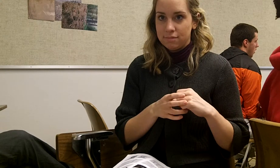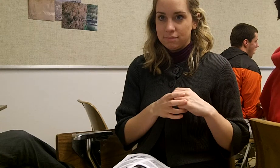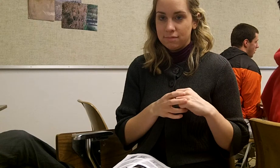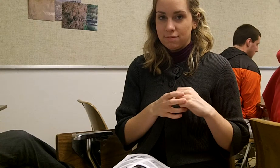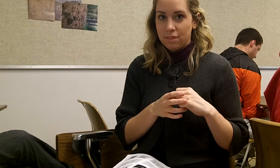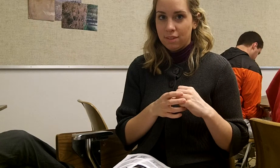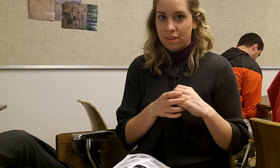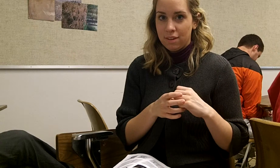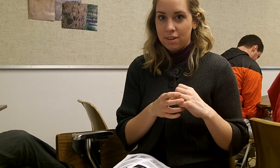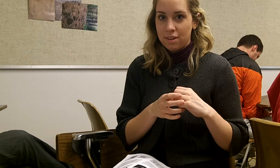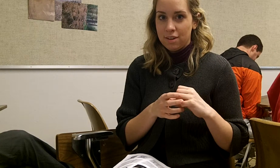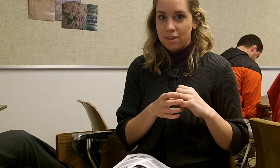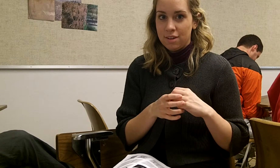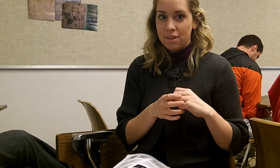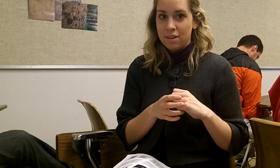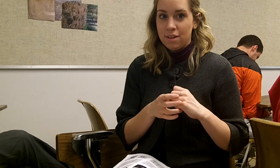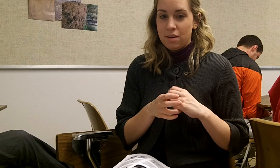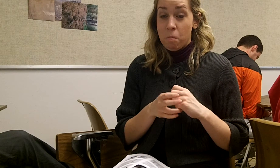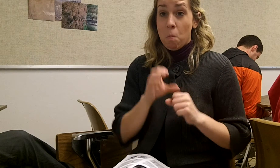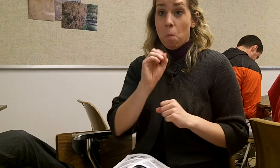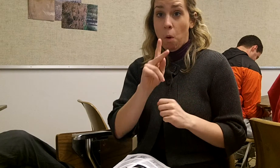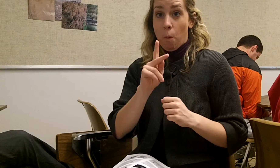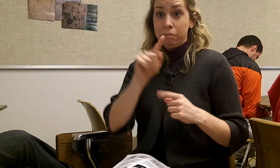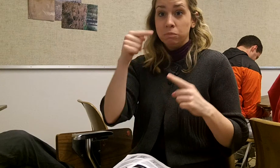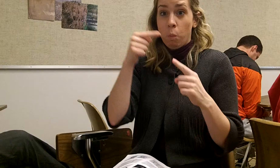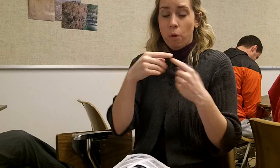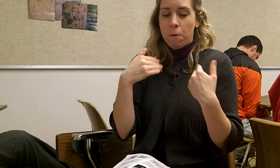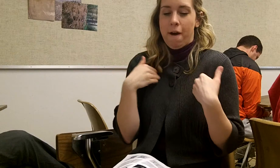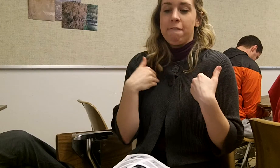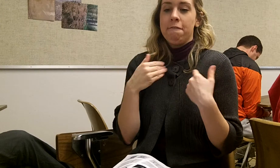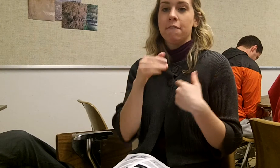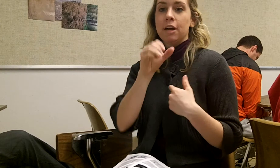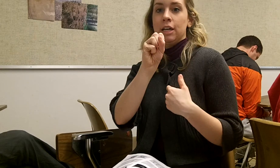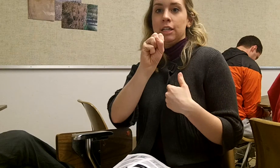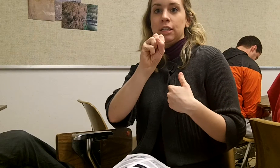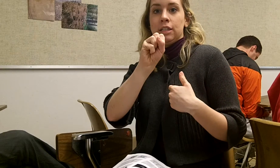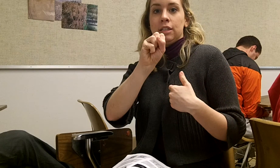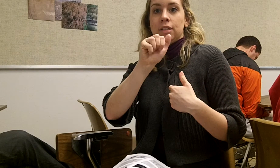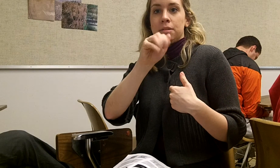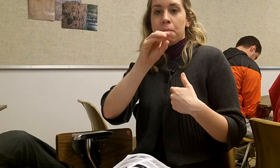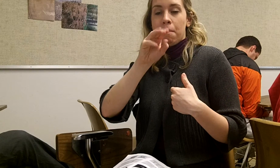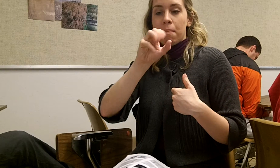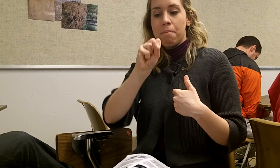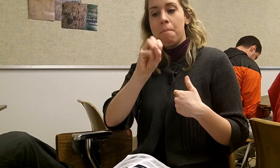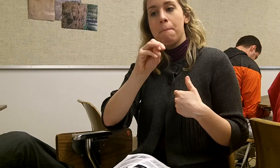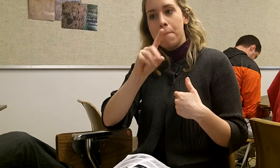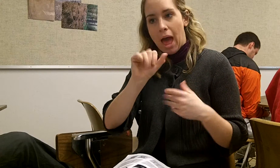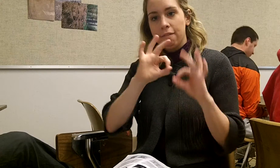you have one of these SMAD family proteins phosphorylated and has bound to SMAD4, the whole thing goes in the